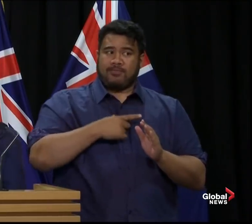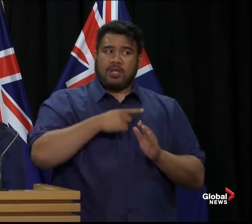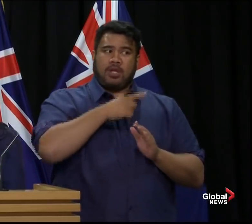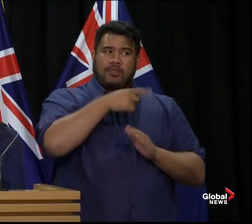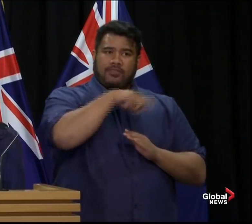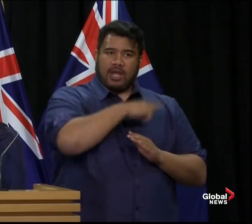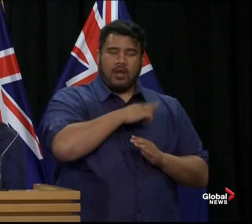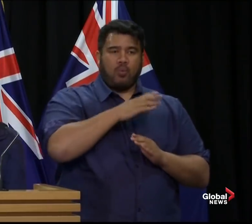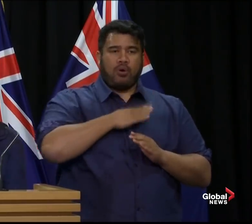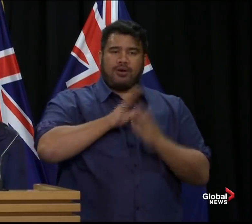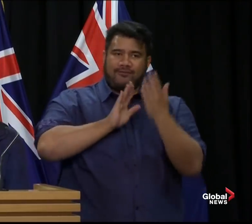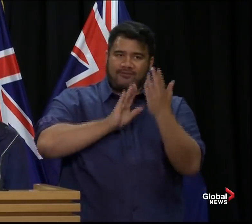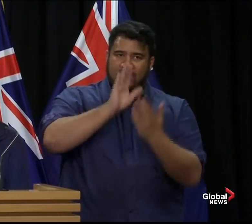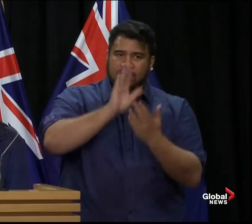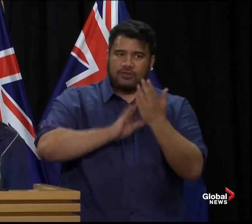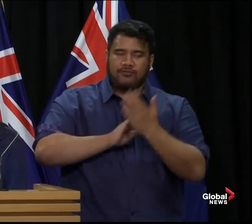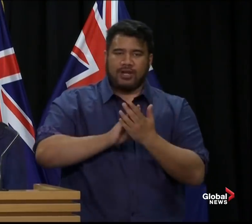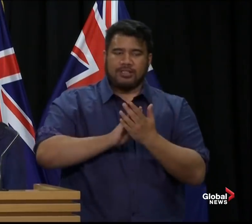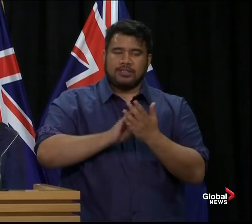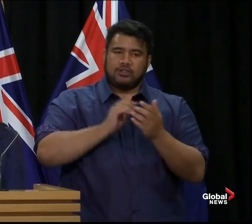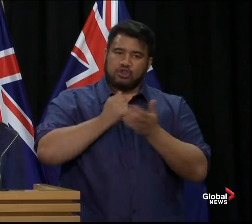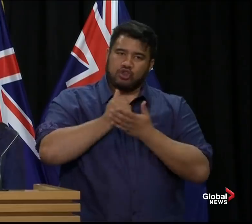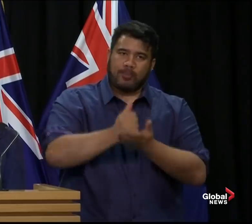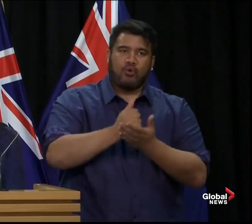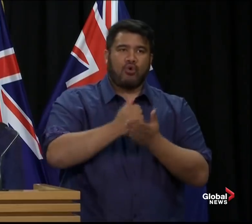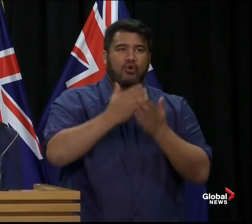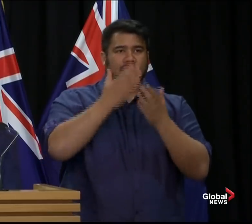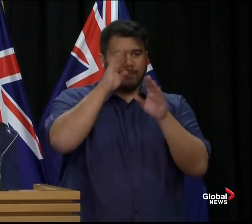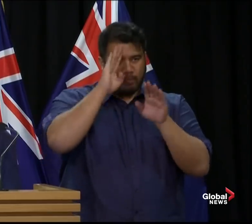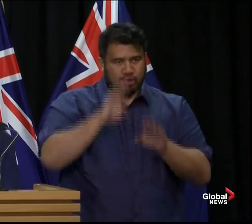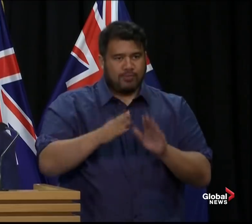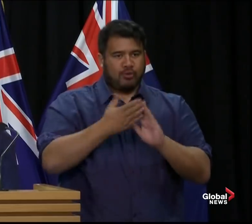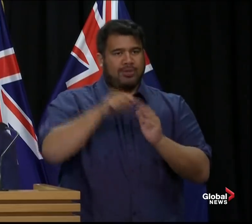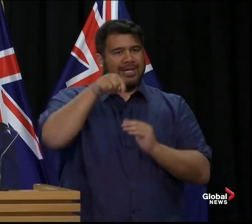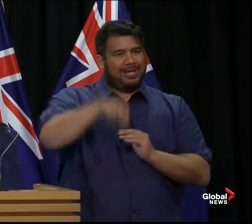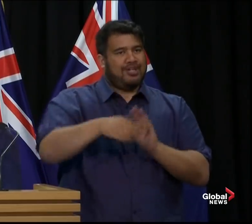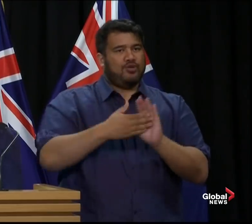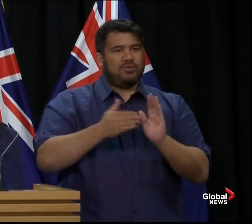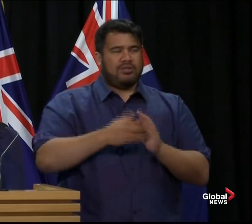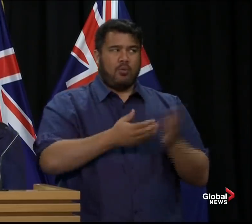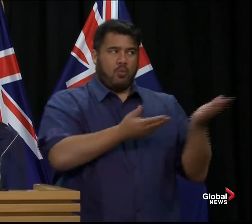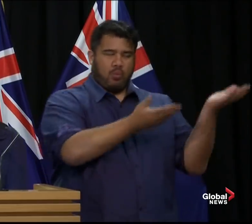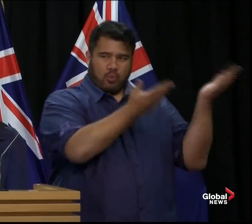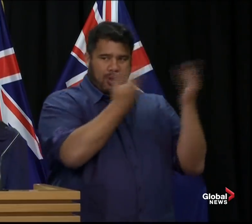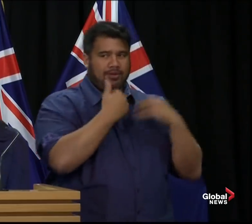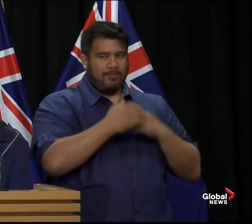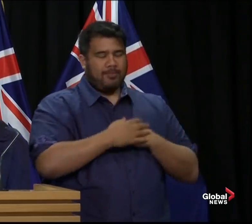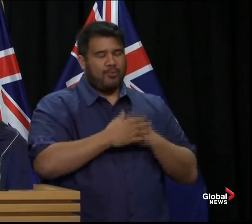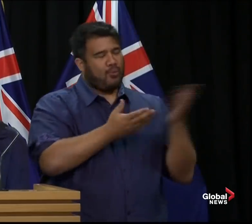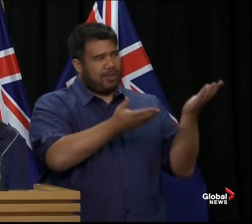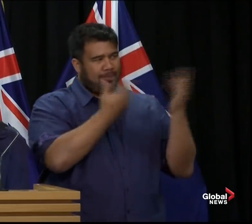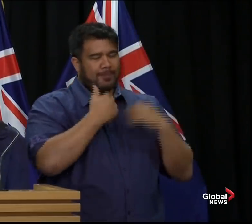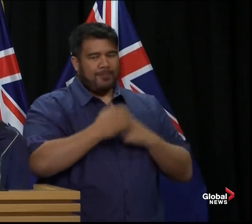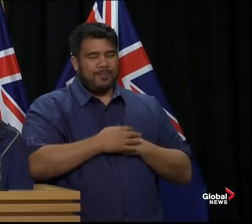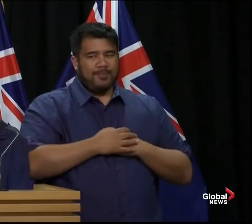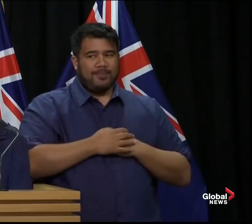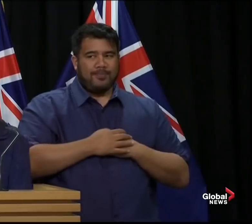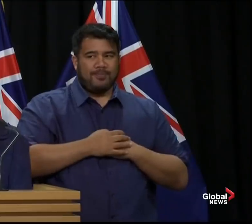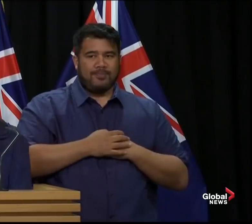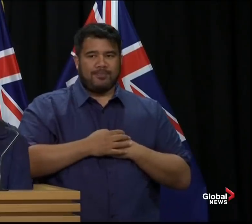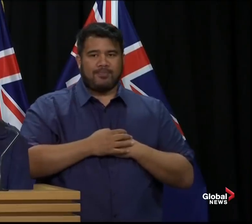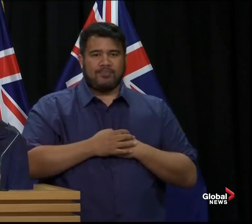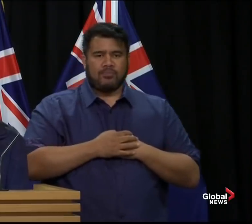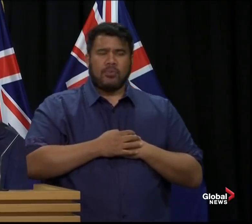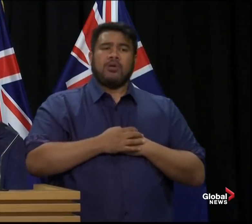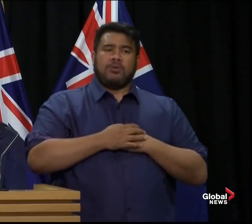expression directly of solidarity to the Muslim community here, and we welcome that. At this stage, it's not clear the number of